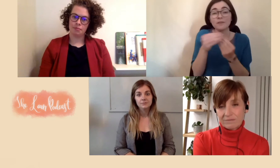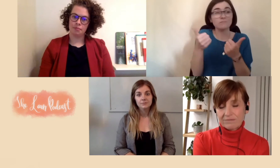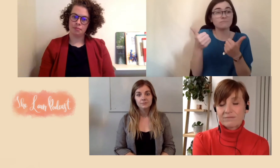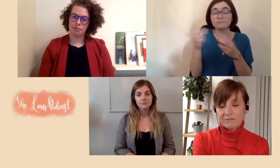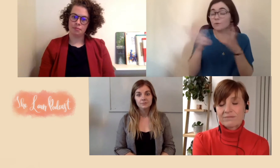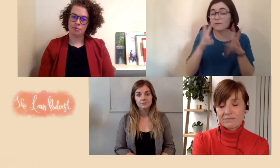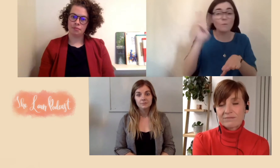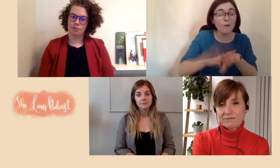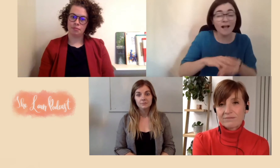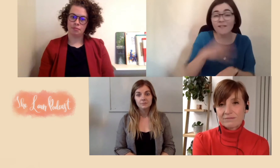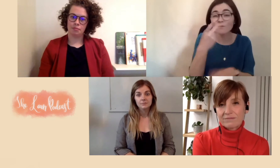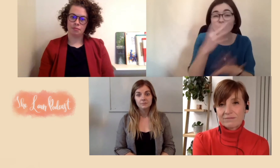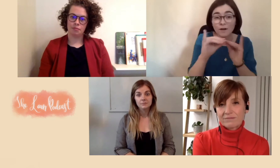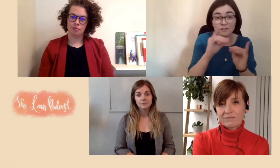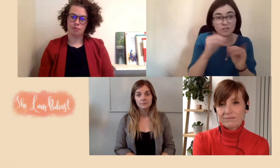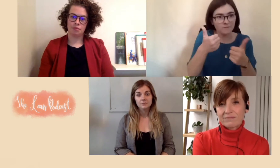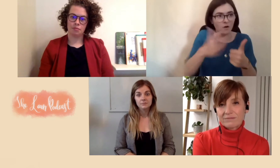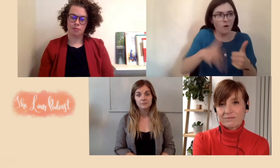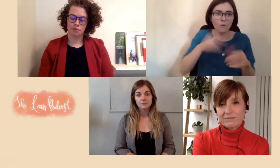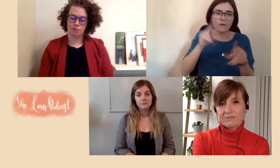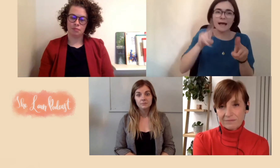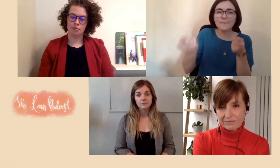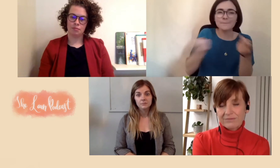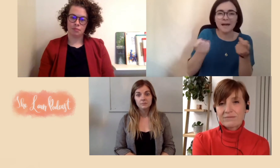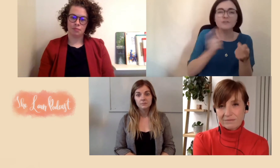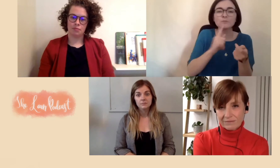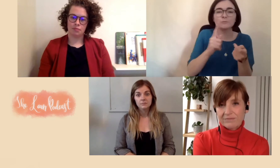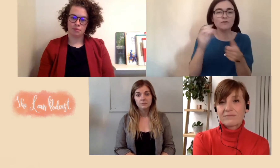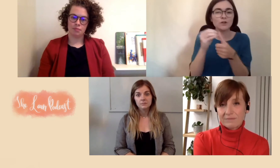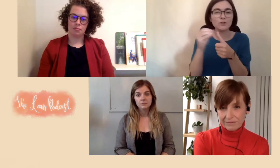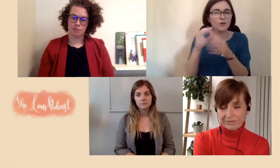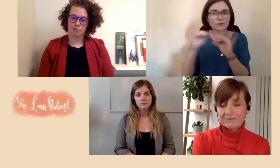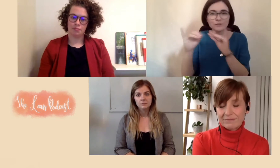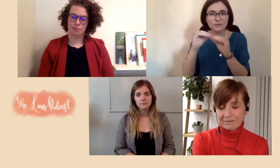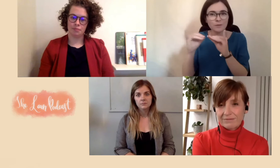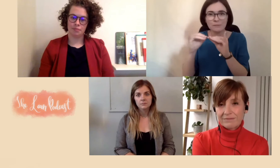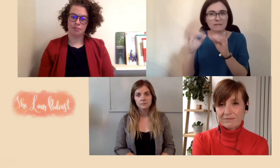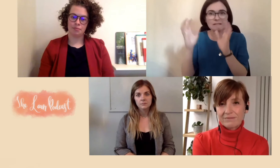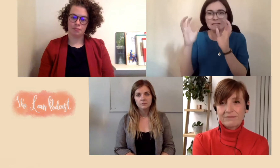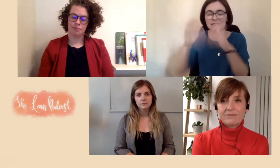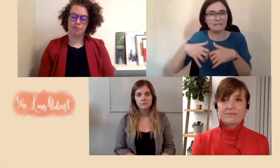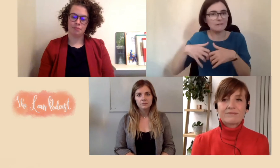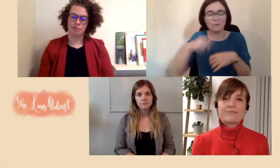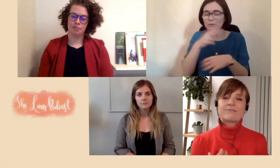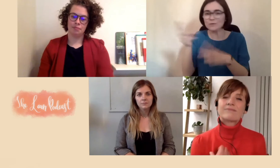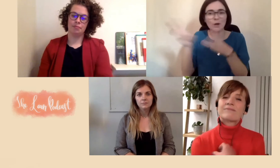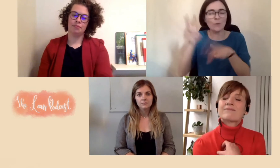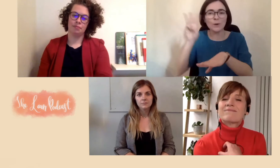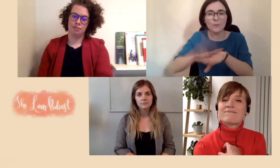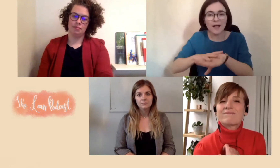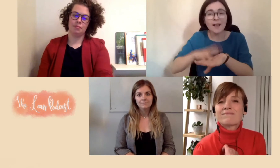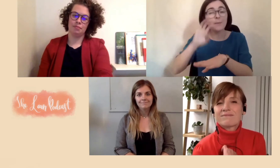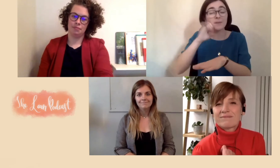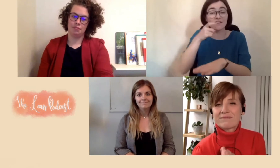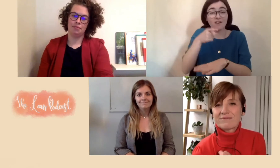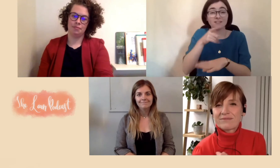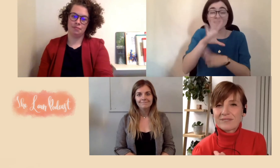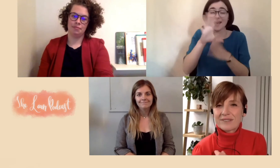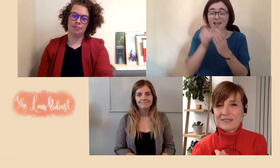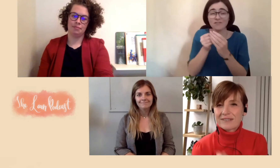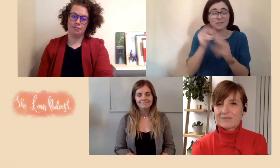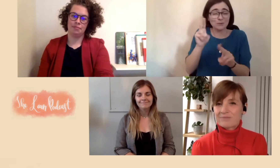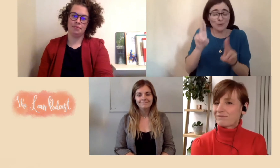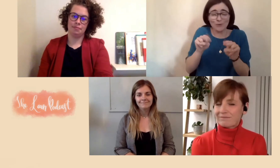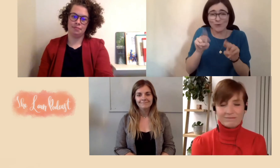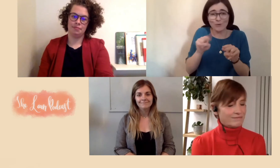not work very well for another interpreter. And because everything is so new, it's not like you can just look to someone and say, oh well, that's what's done, so I'll